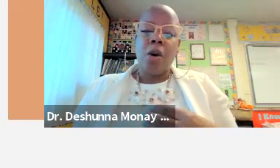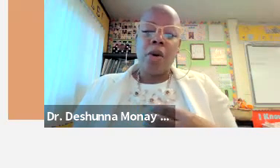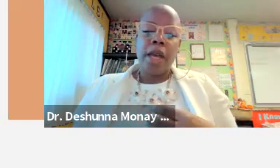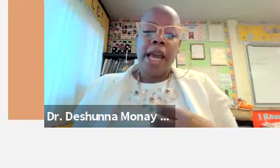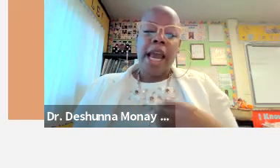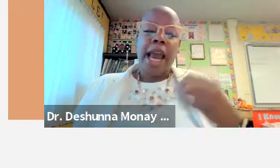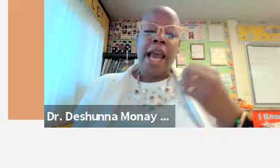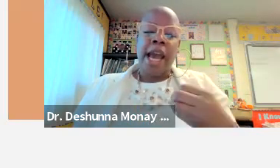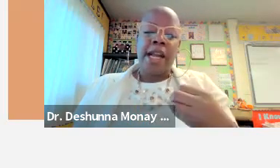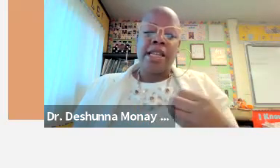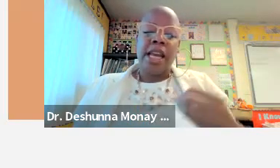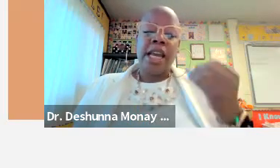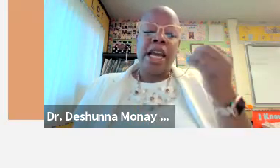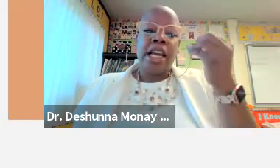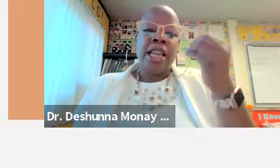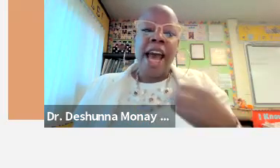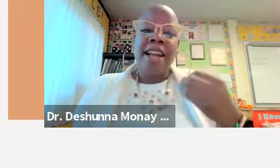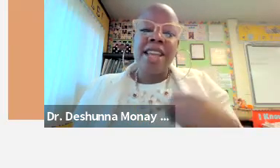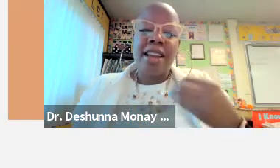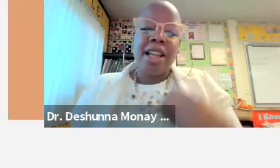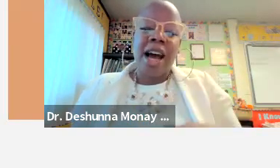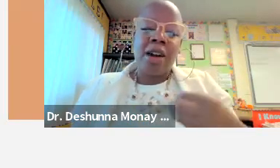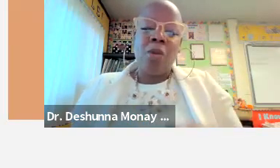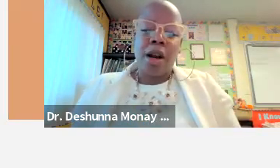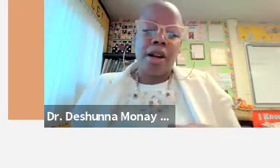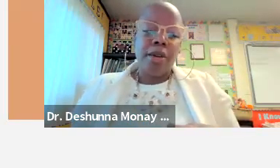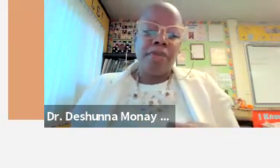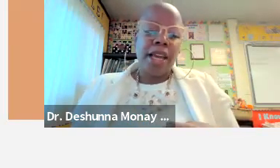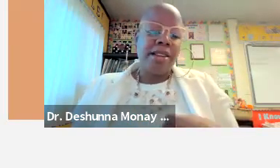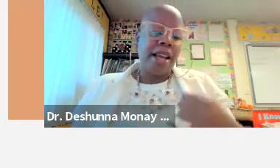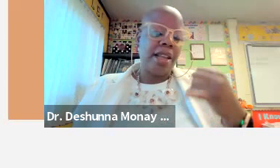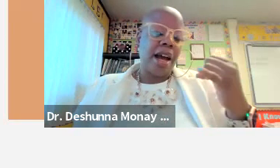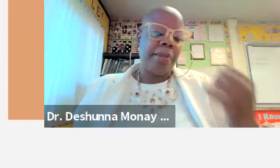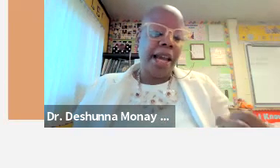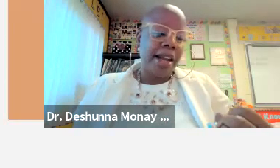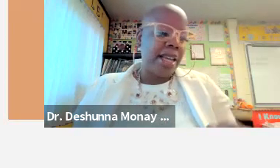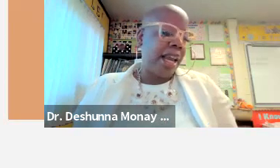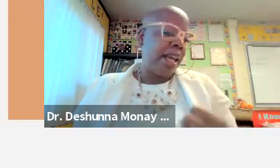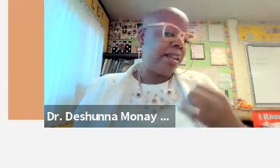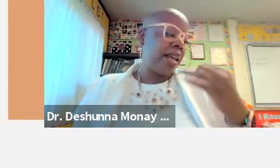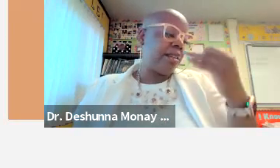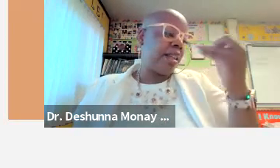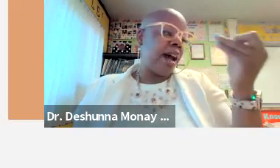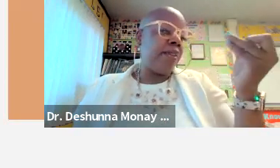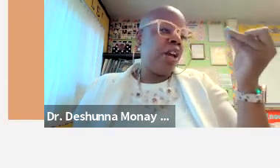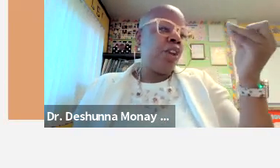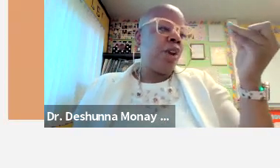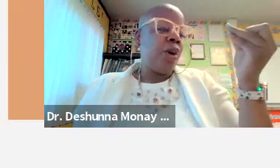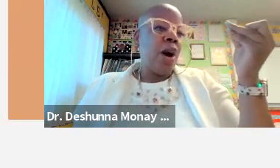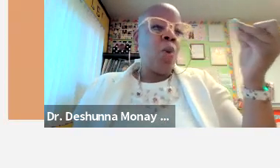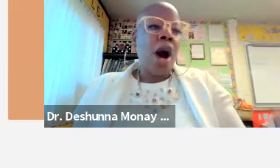to grow. And that takes a lot of work. it takes a lot of planting. It takes a lot